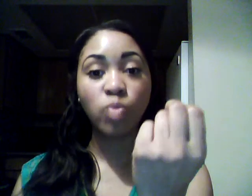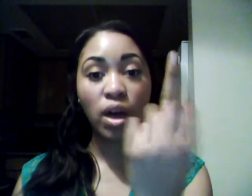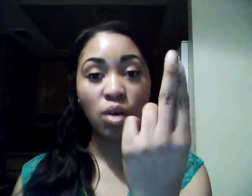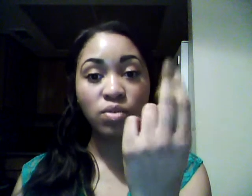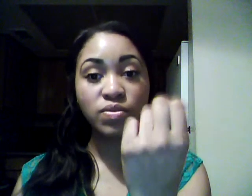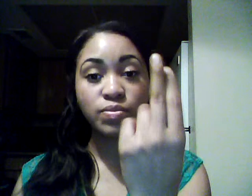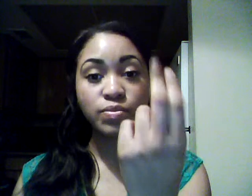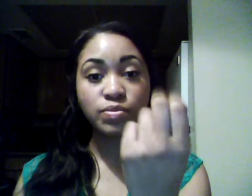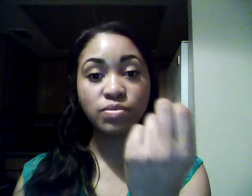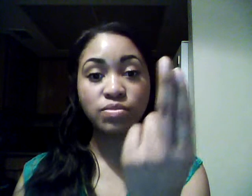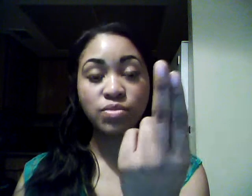12,